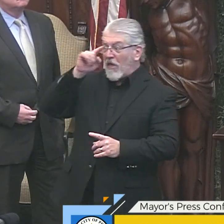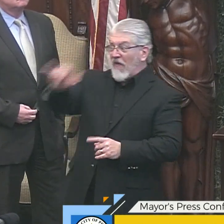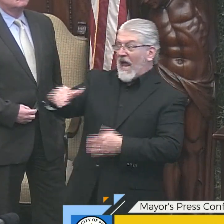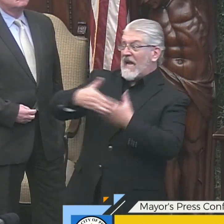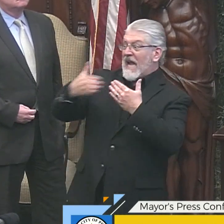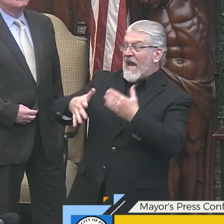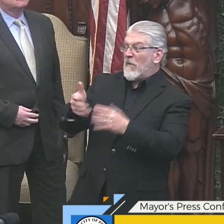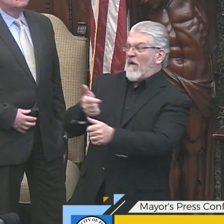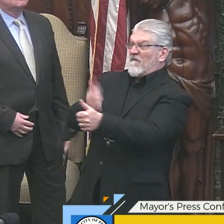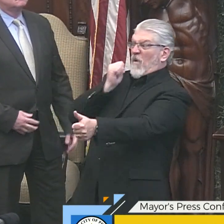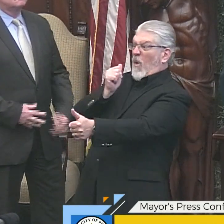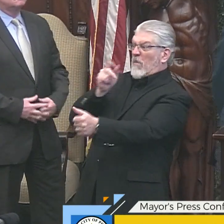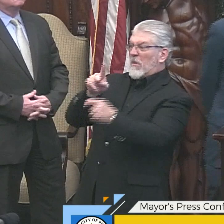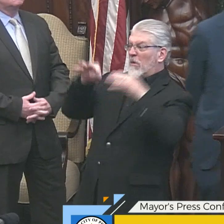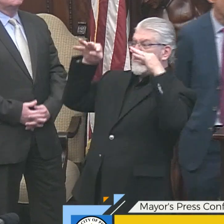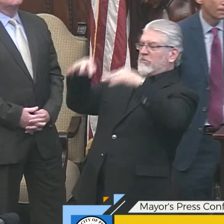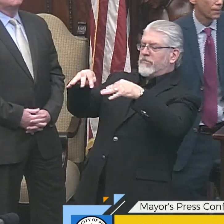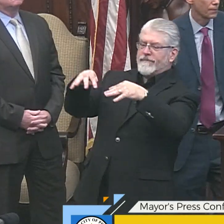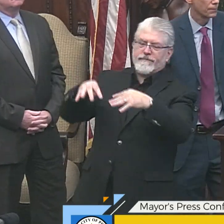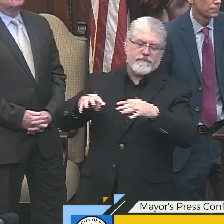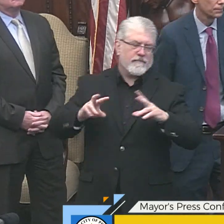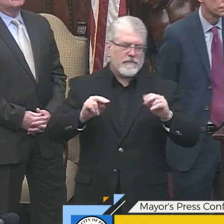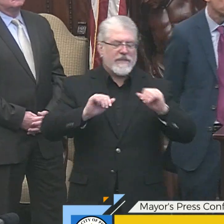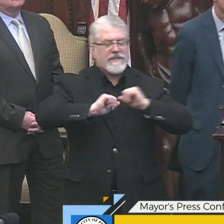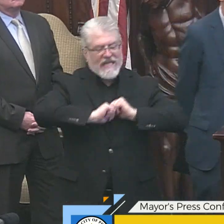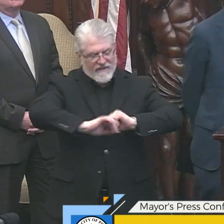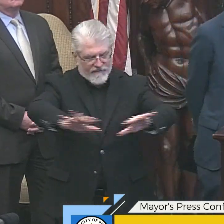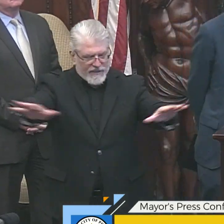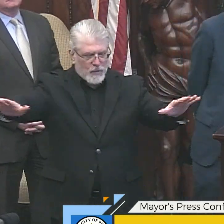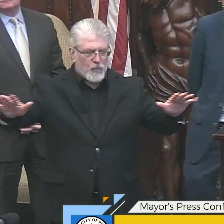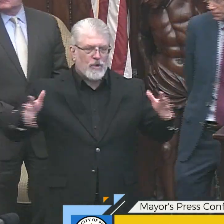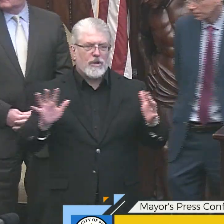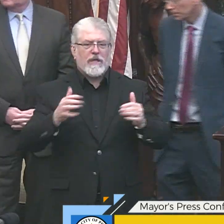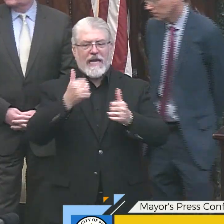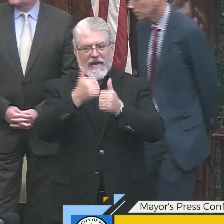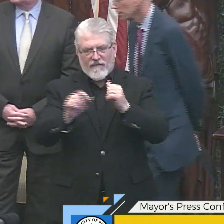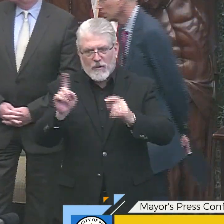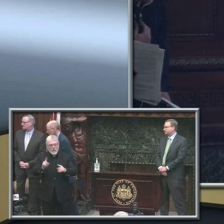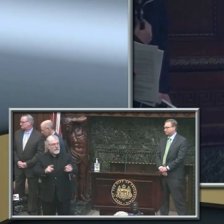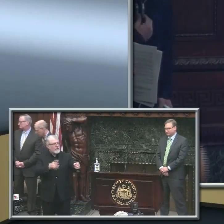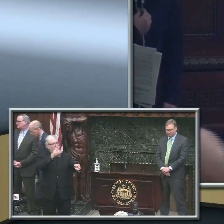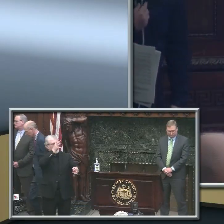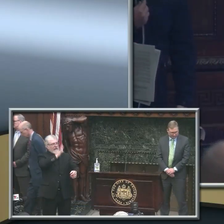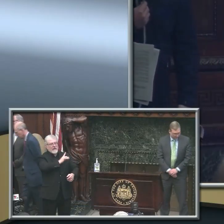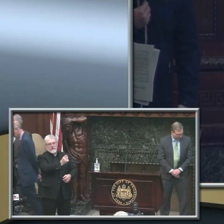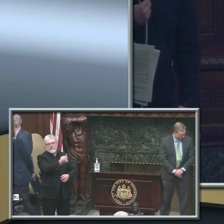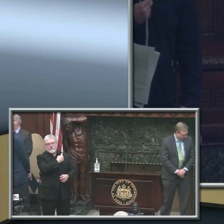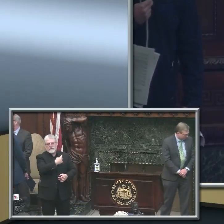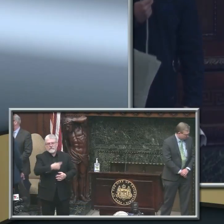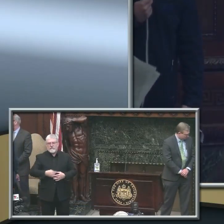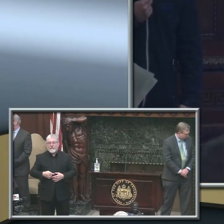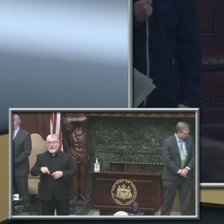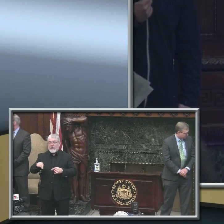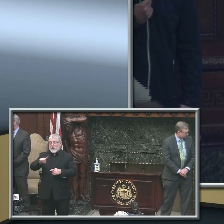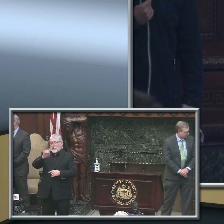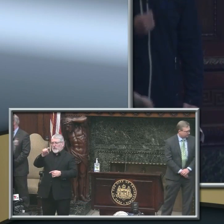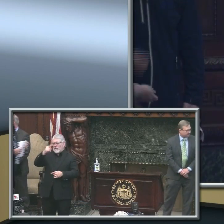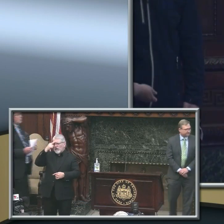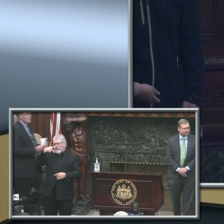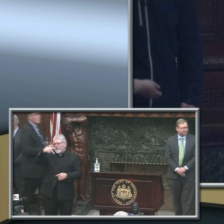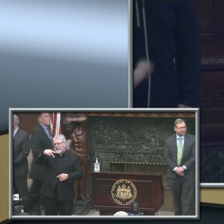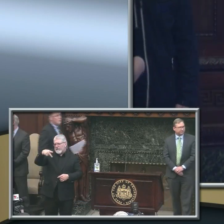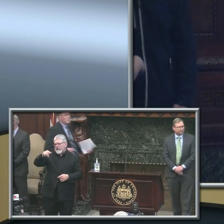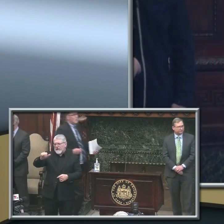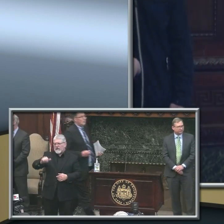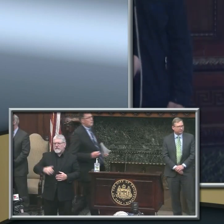Okay, thank you. Clarification for PPA. Will metered parking stop? Is